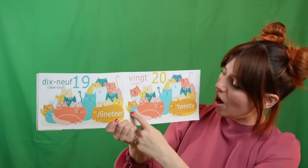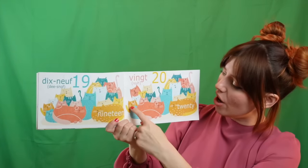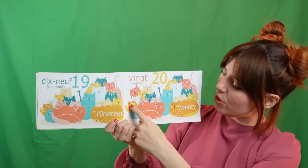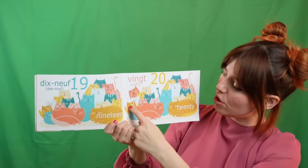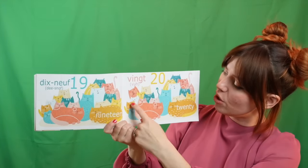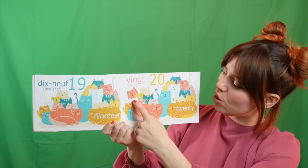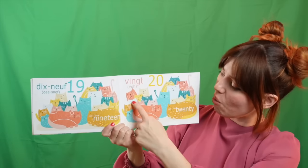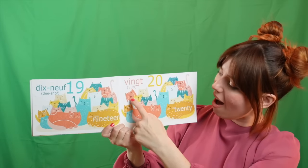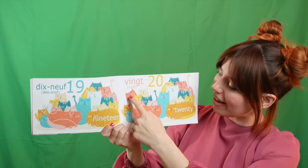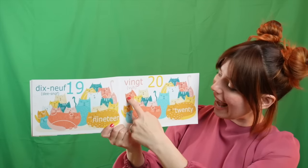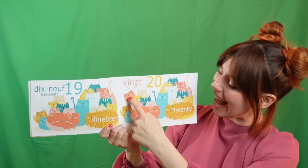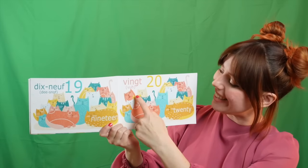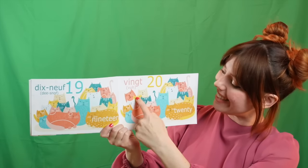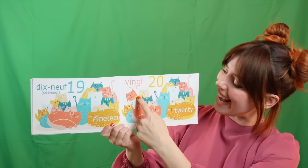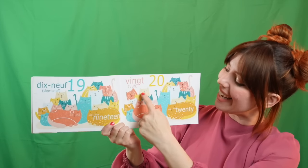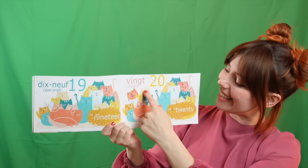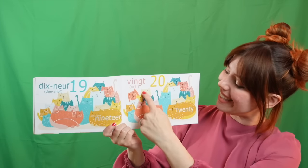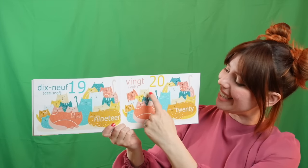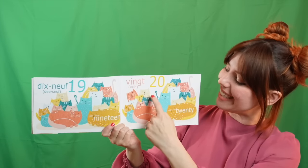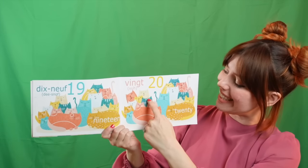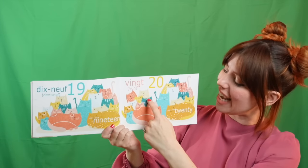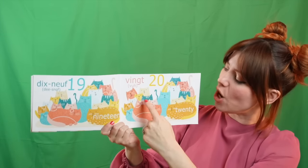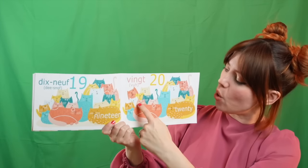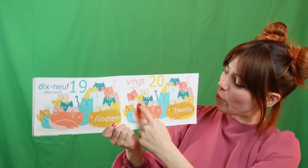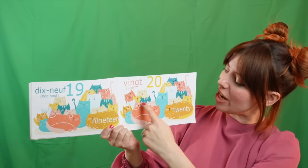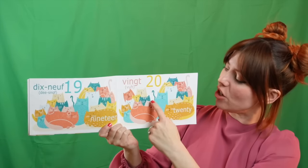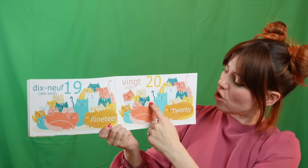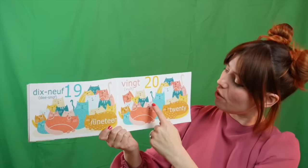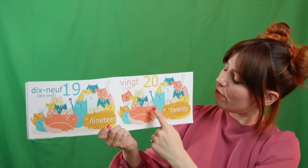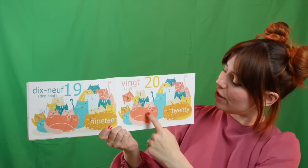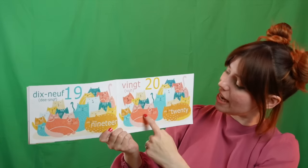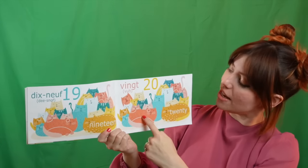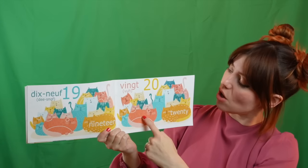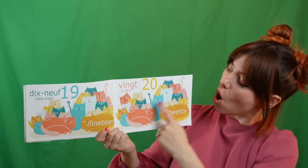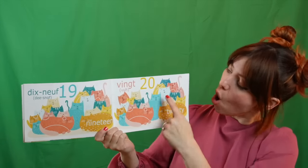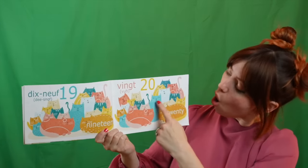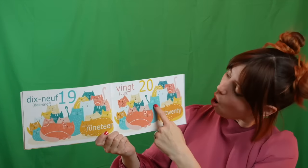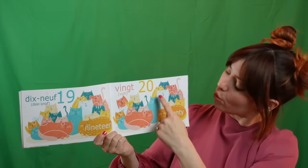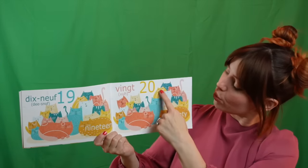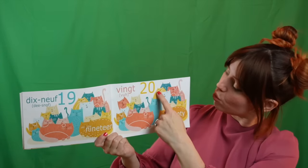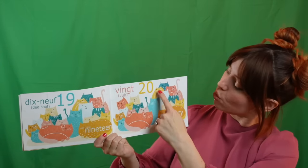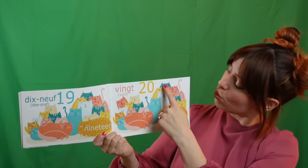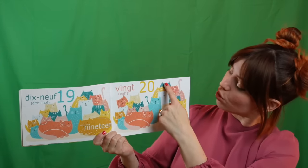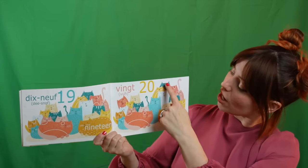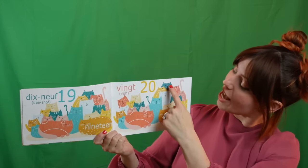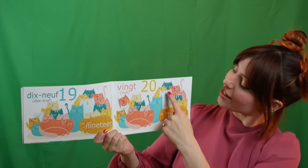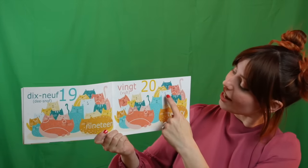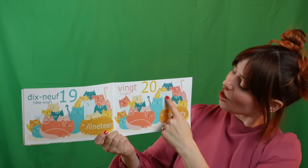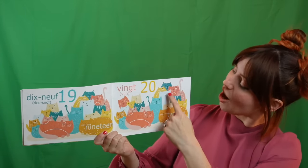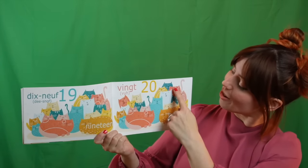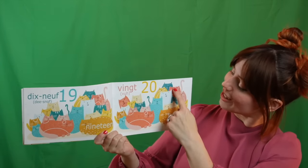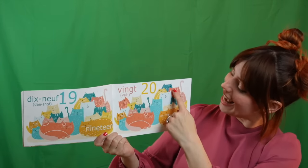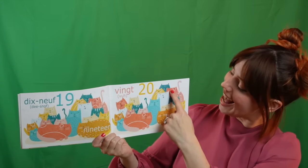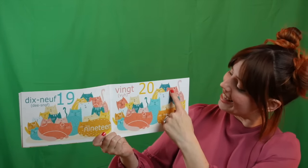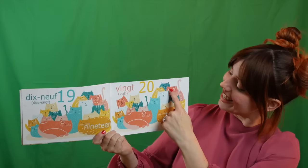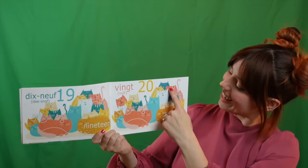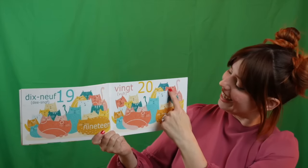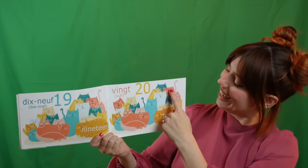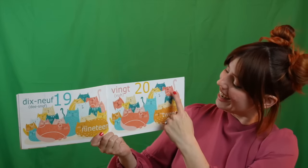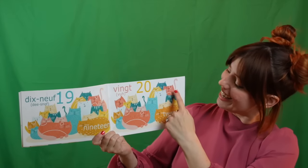2, 3, 4, 5, 6, 7, 8, 9, 10, 11, 12, 13, 14, 15,